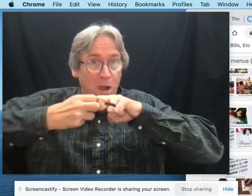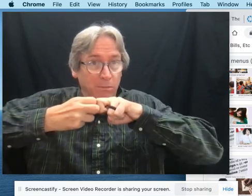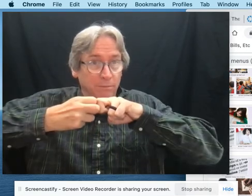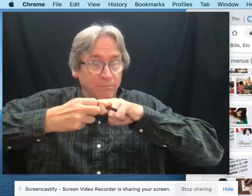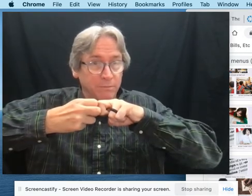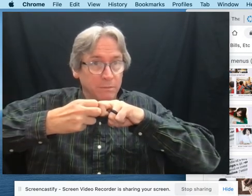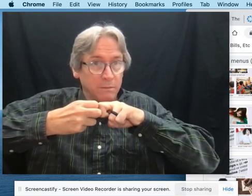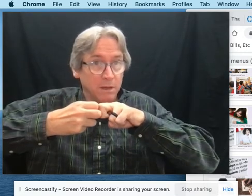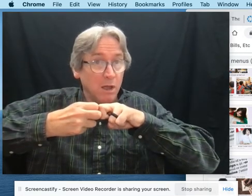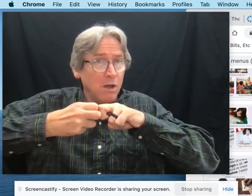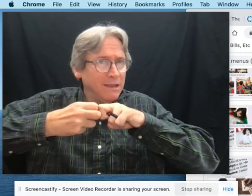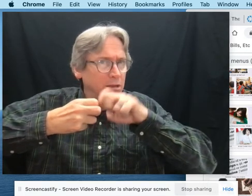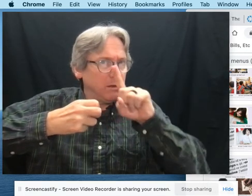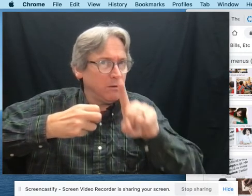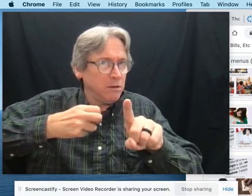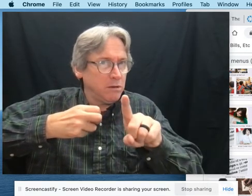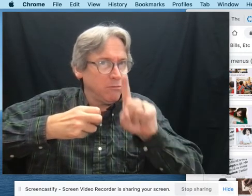Problem.